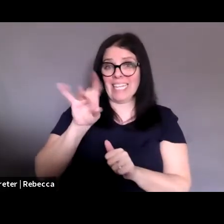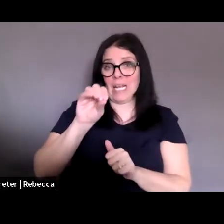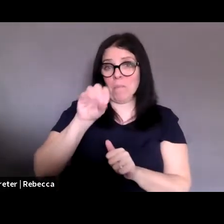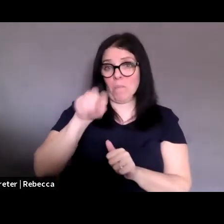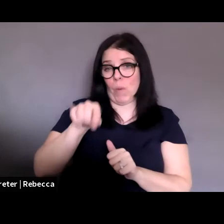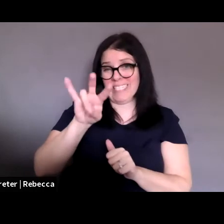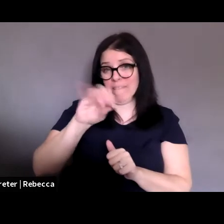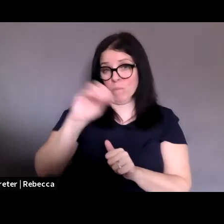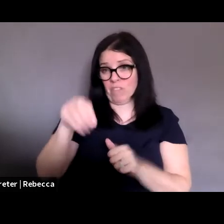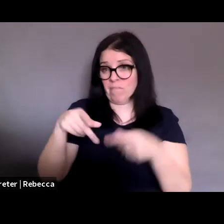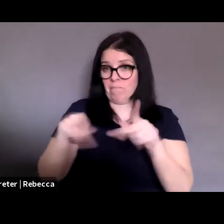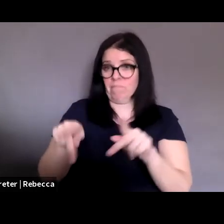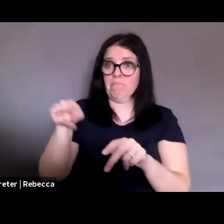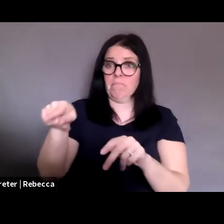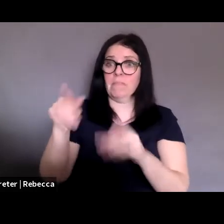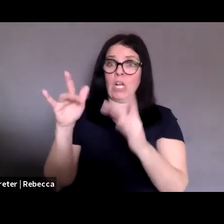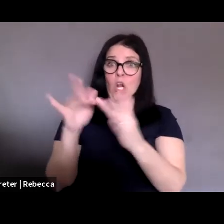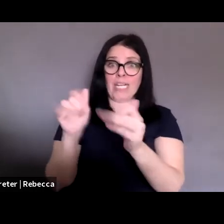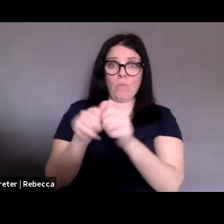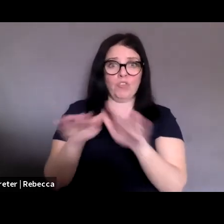68.7% of the time.